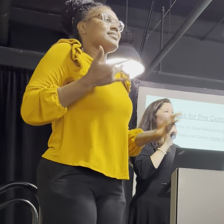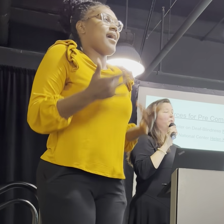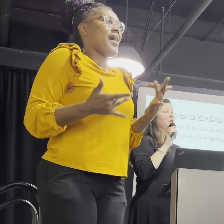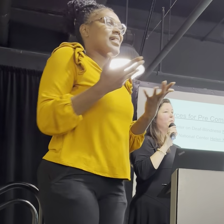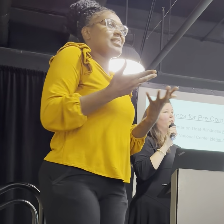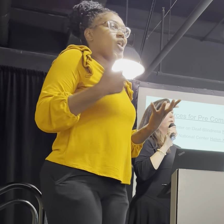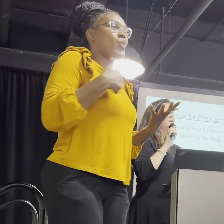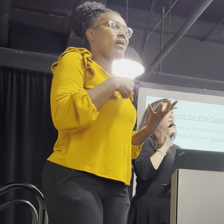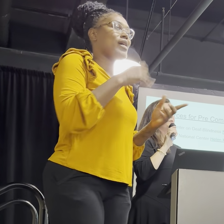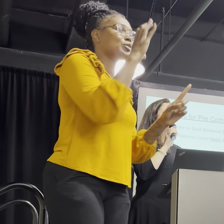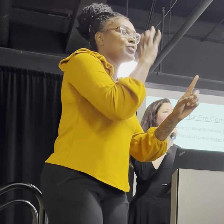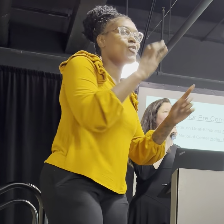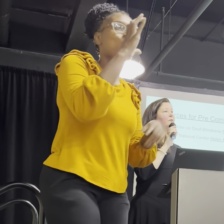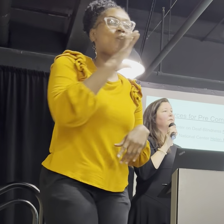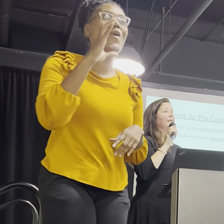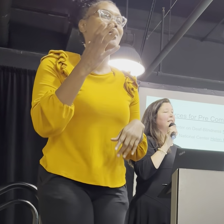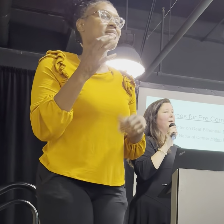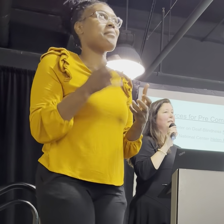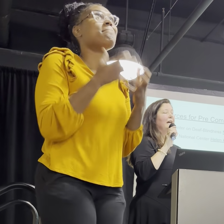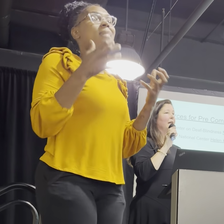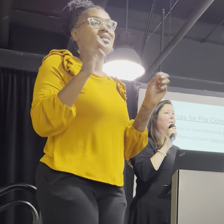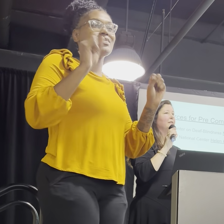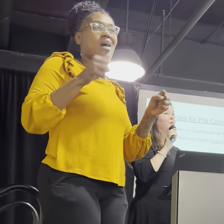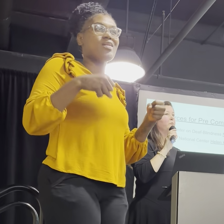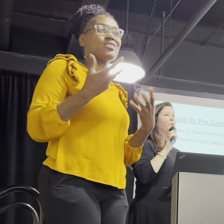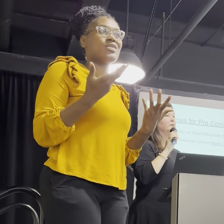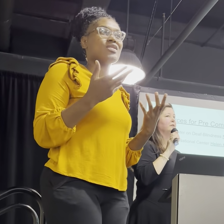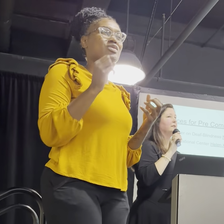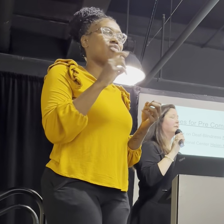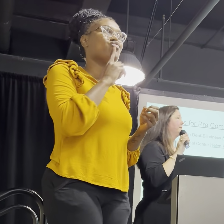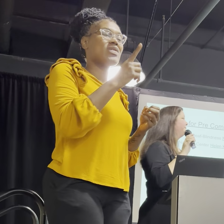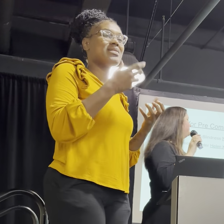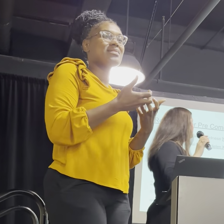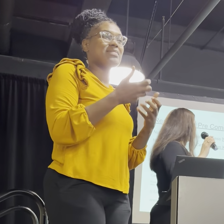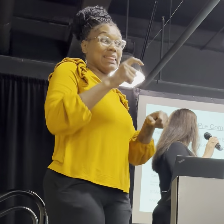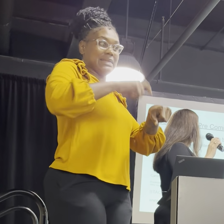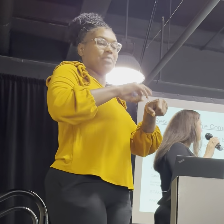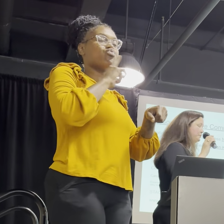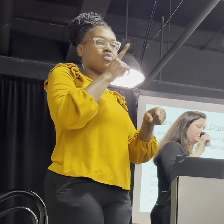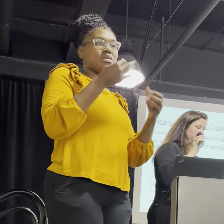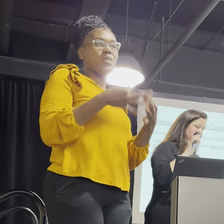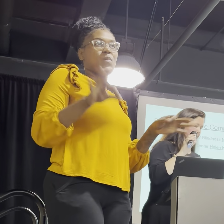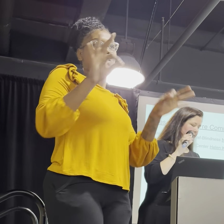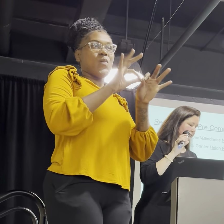to get them to explore as much as possible. That tummy time is so important.